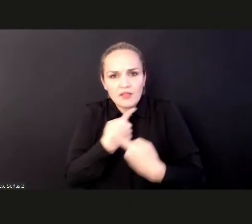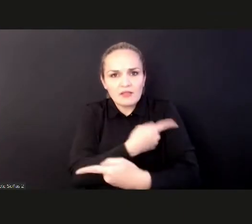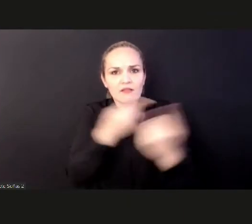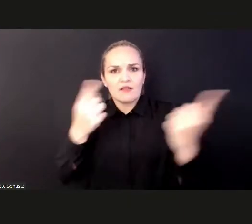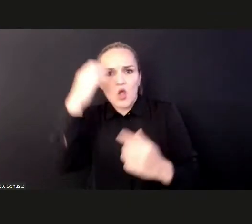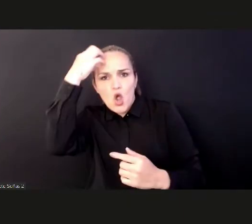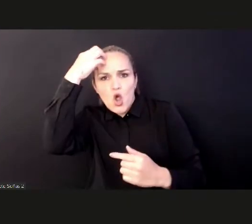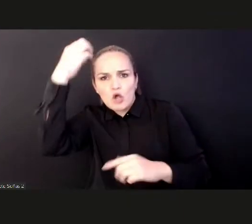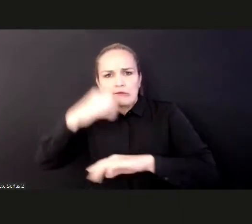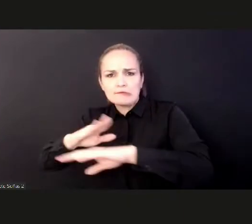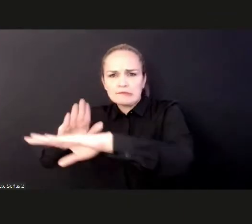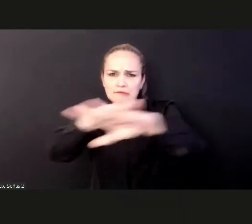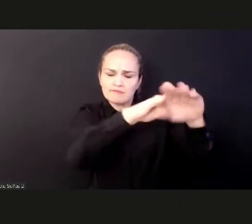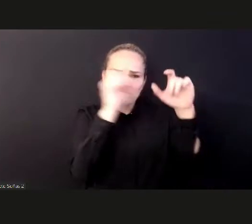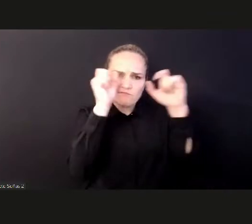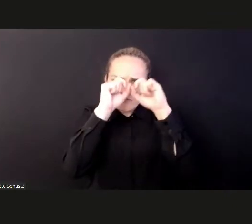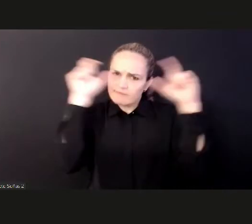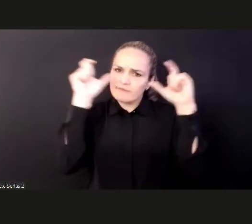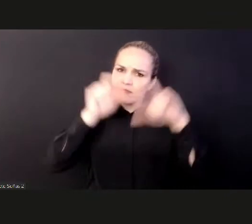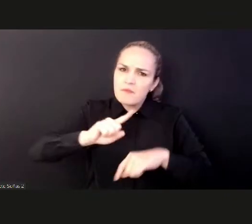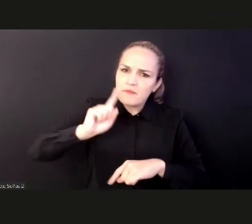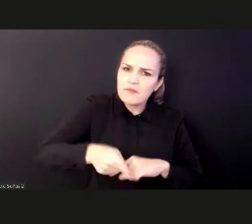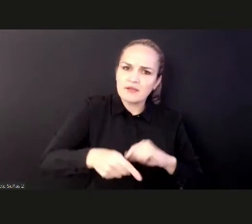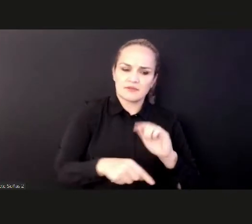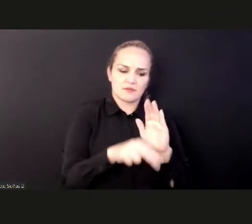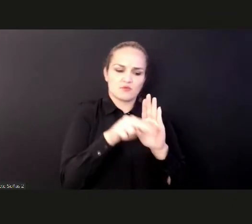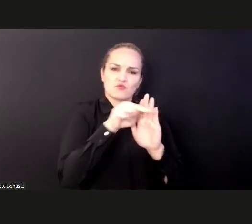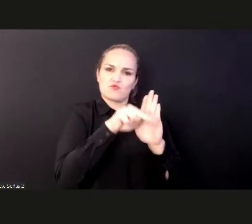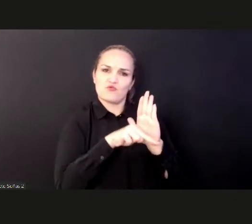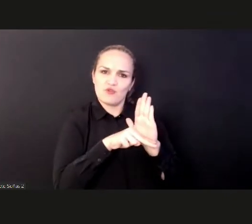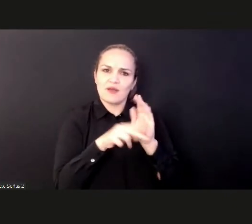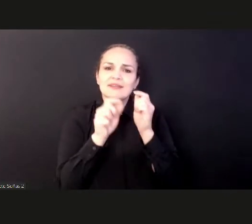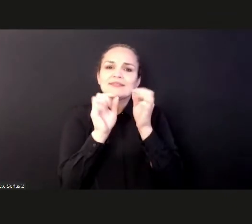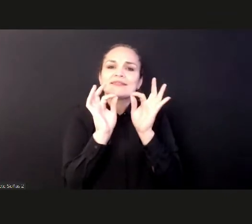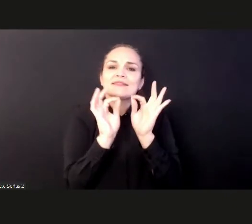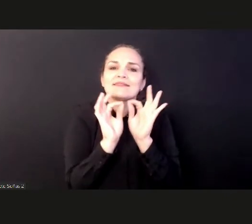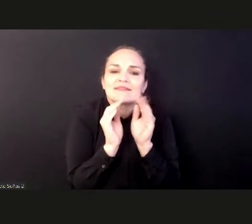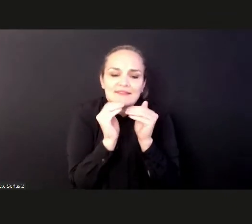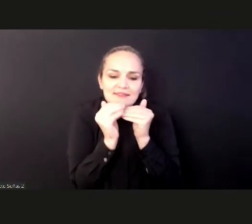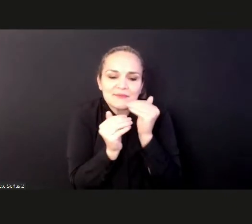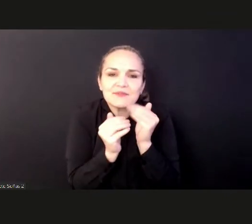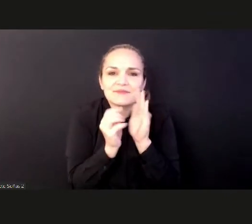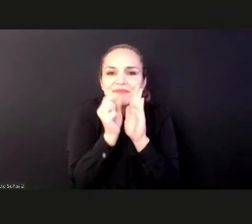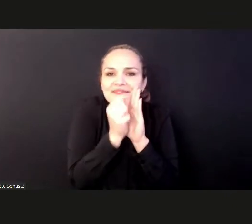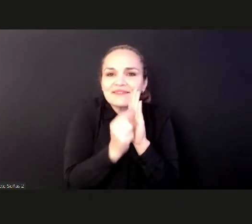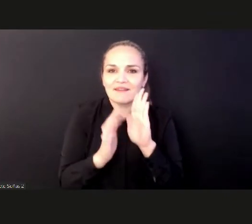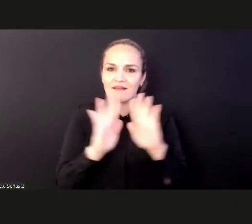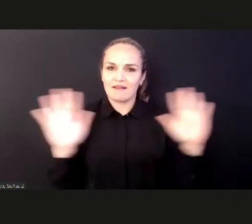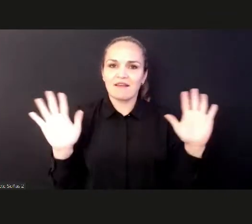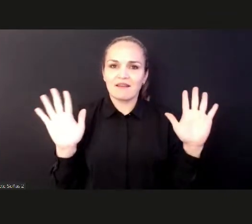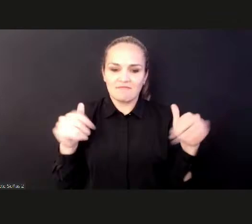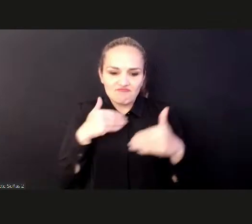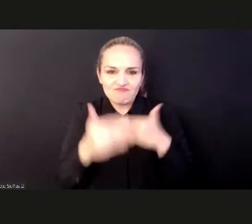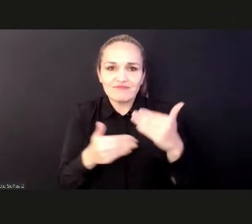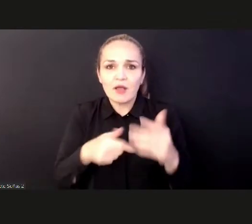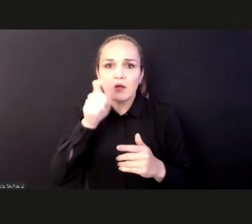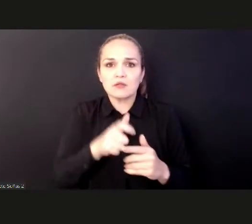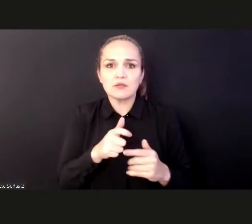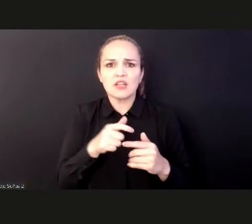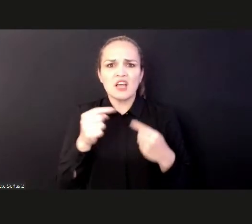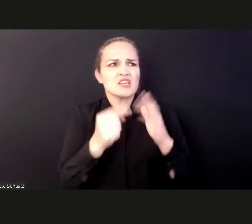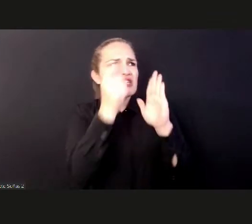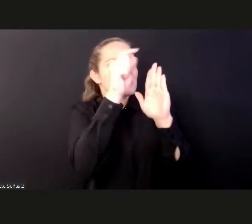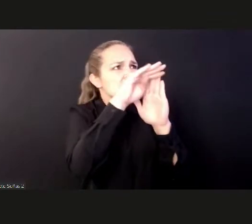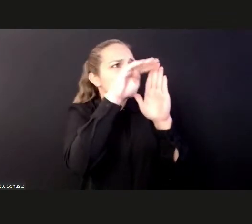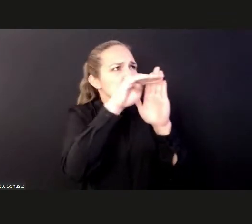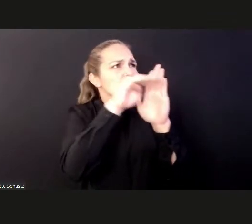travel that allow fully vaccinated citizens to travel without restrictions, irrespective of where they're coming from.